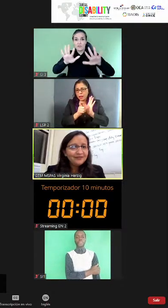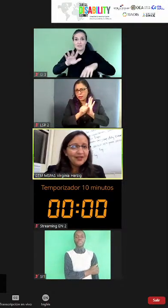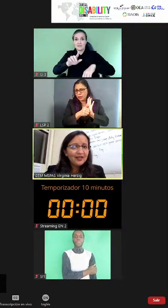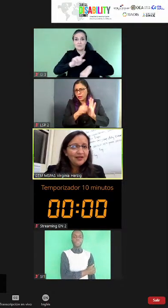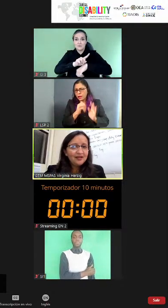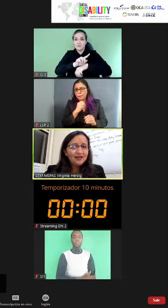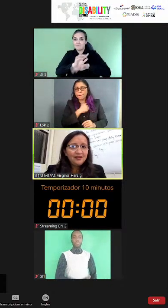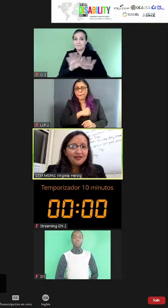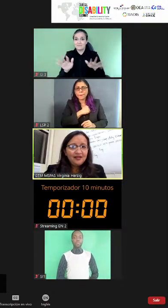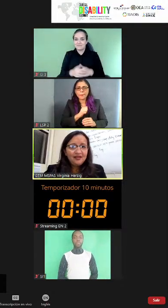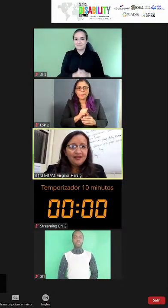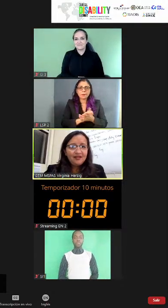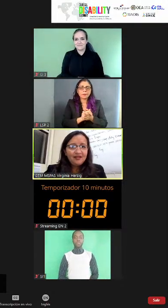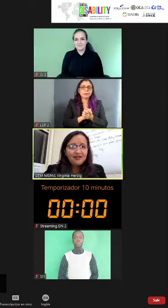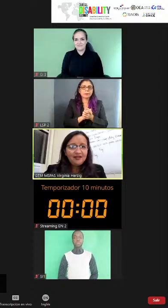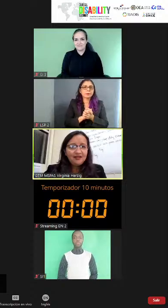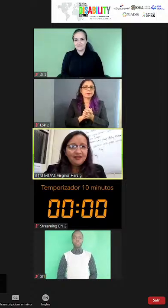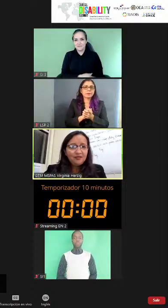foreign